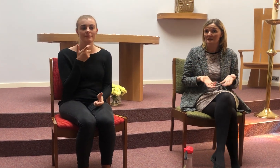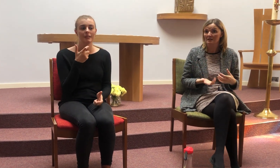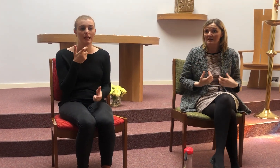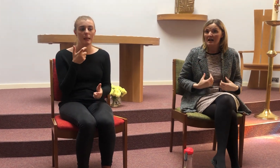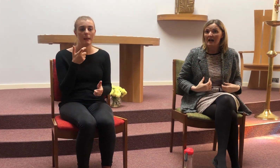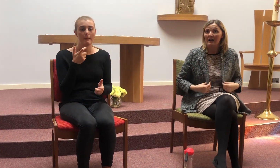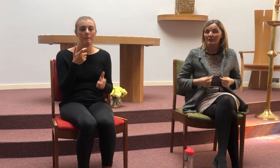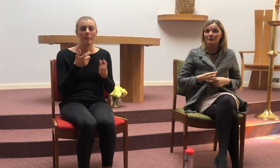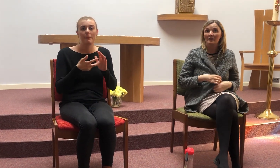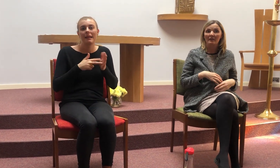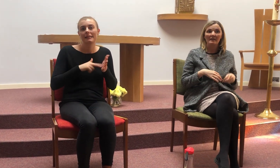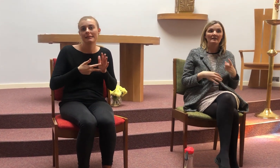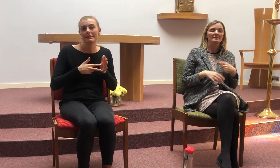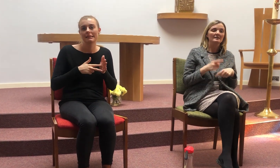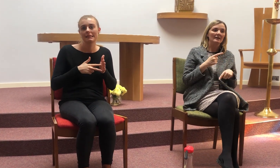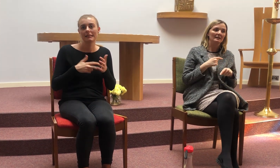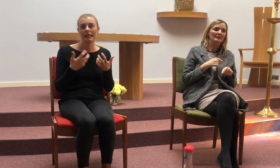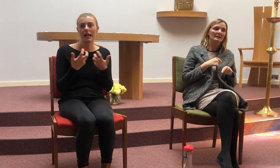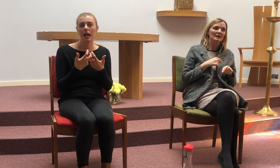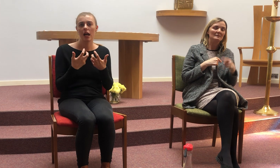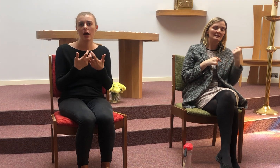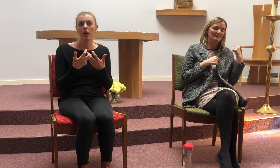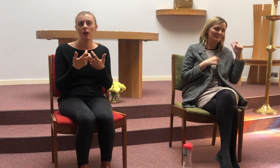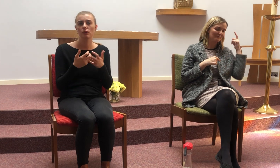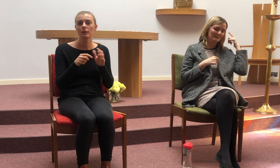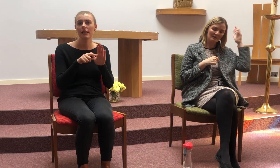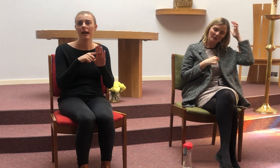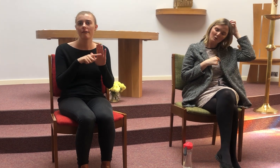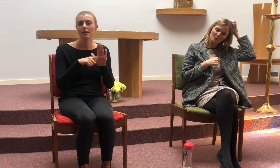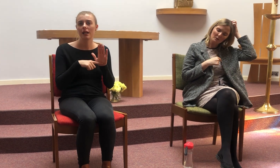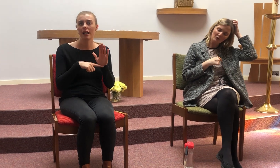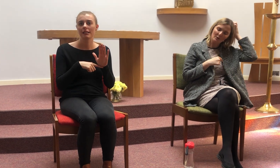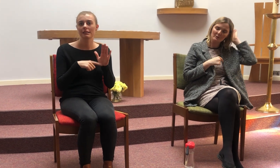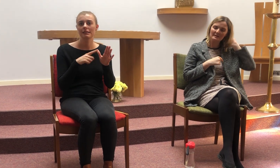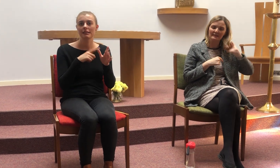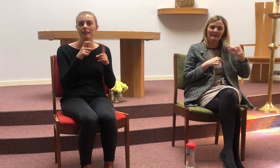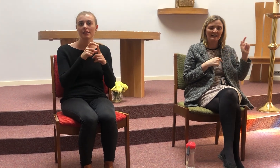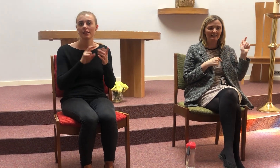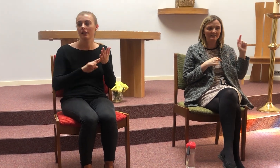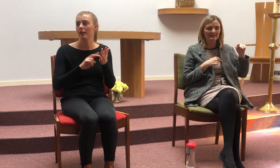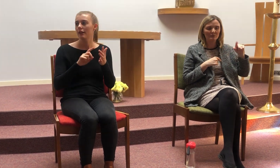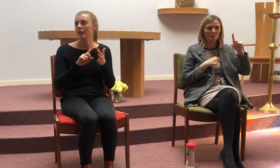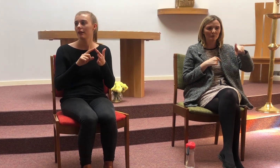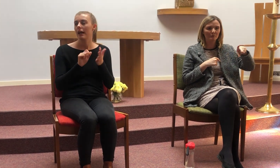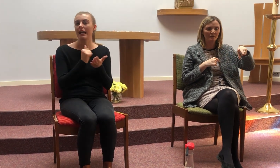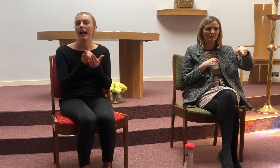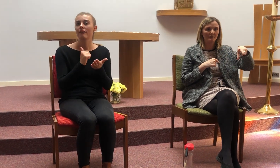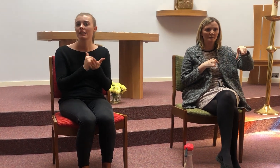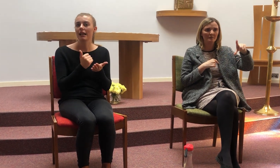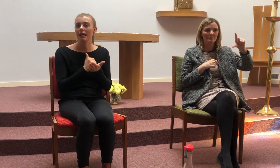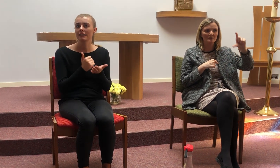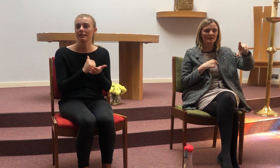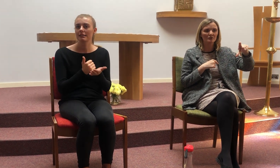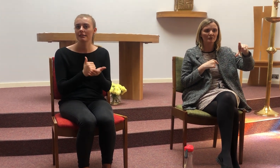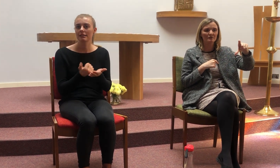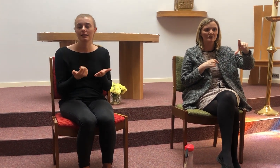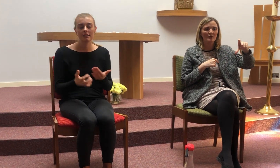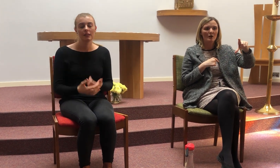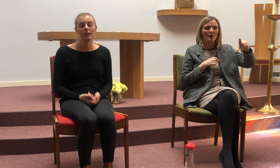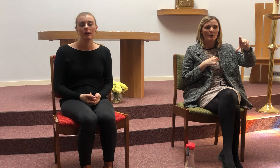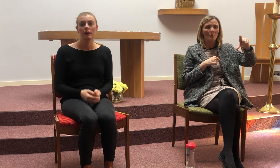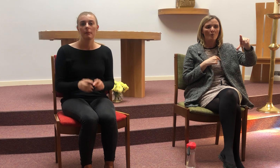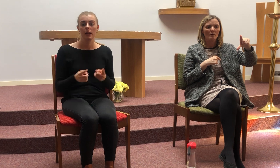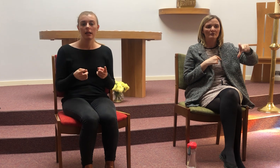advertising in Ireland, and one of the things that I was at a CODA workshop recently, and one of the